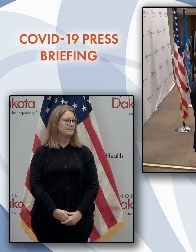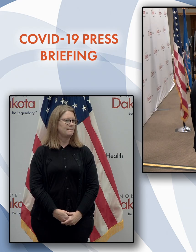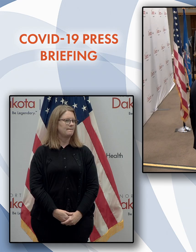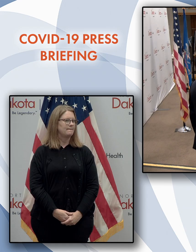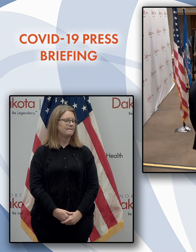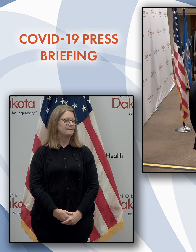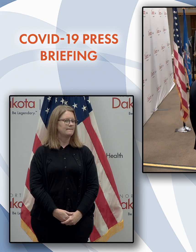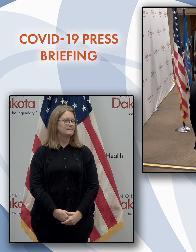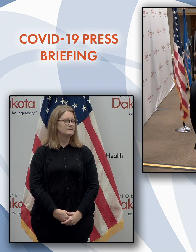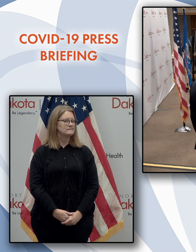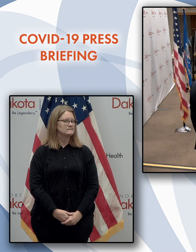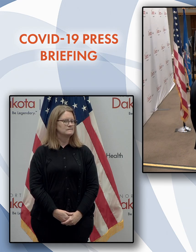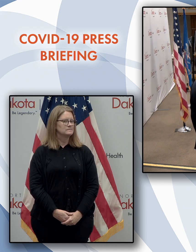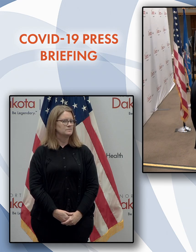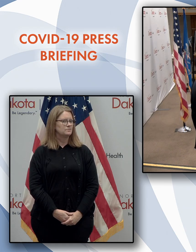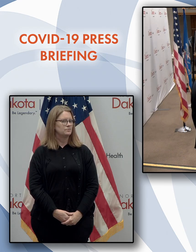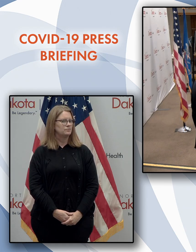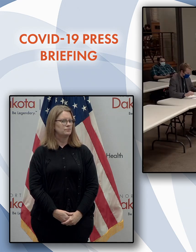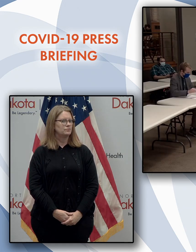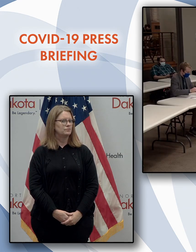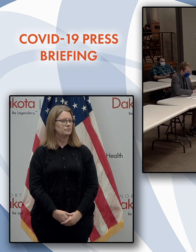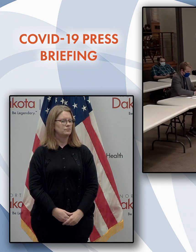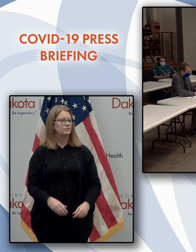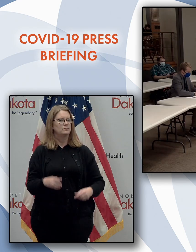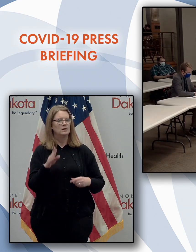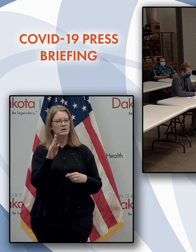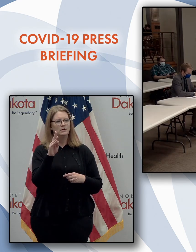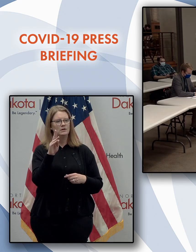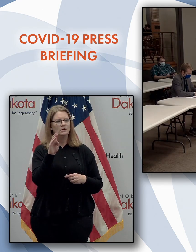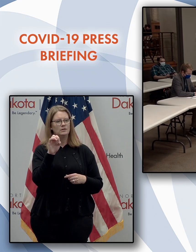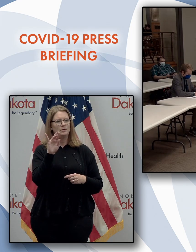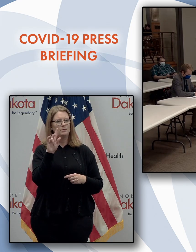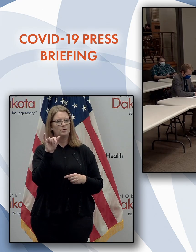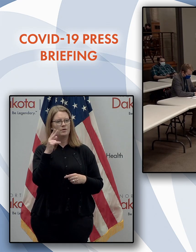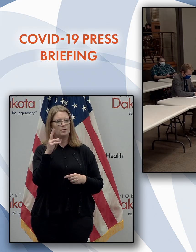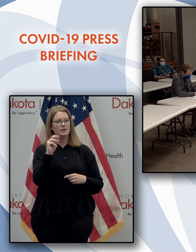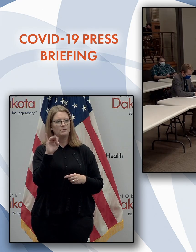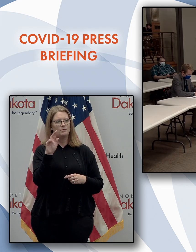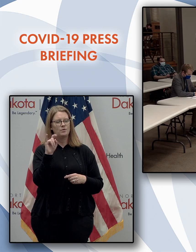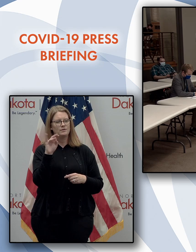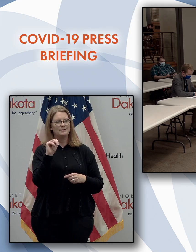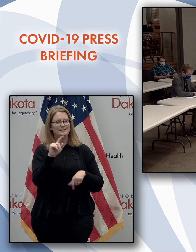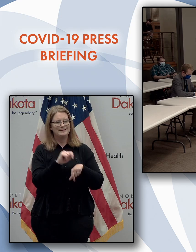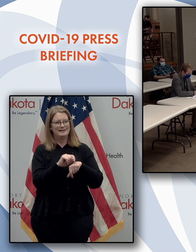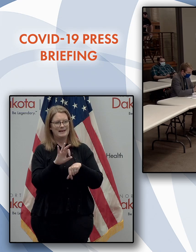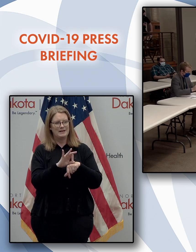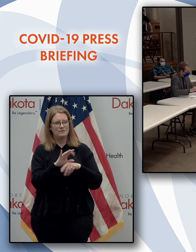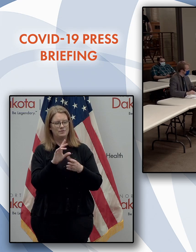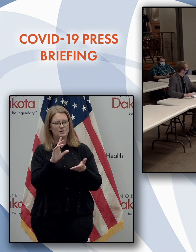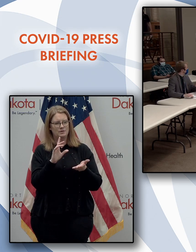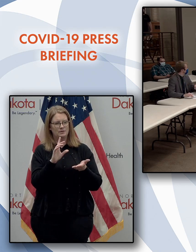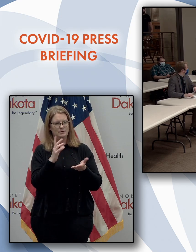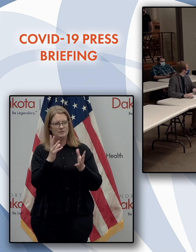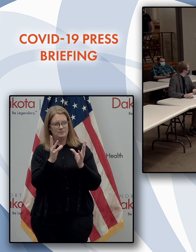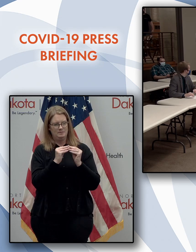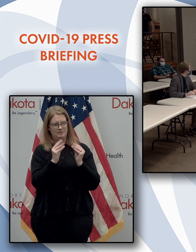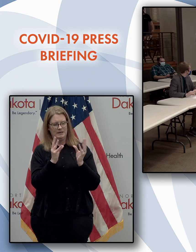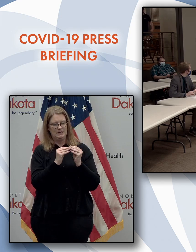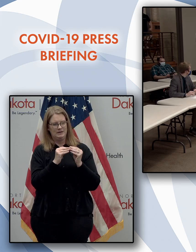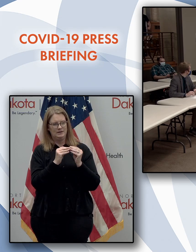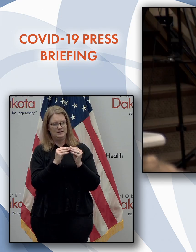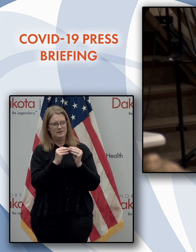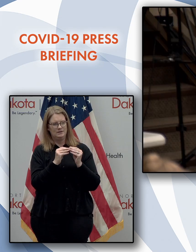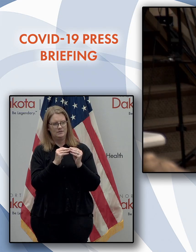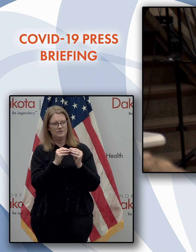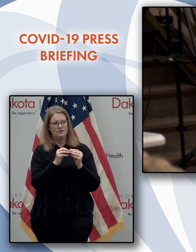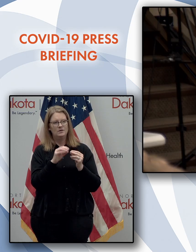Dr. Stahl, in the early morning task force meeting, there was a lot of discussion about that the spike here is in 20 and